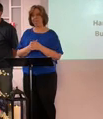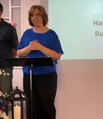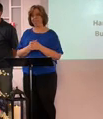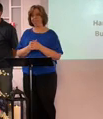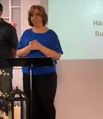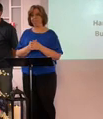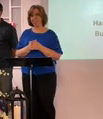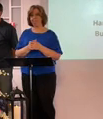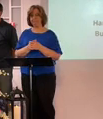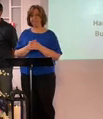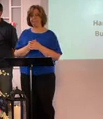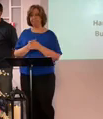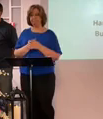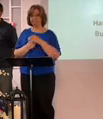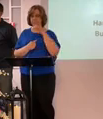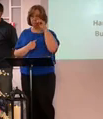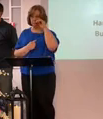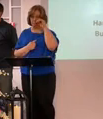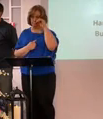And